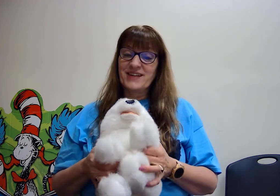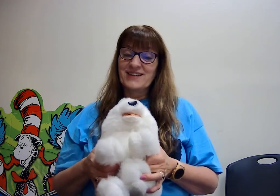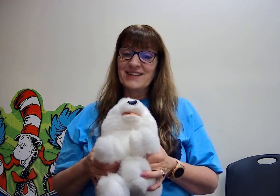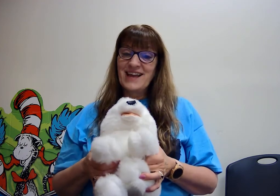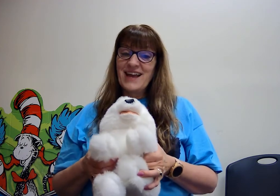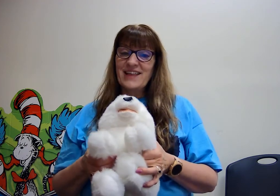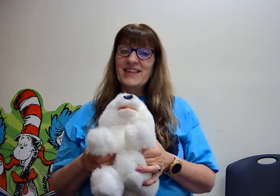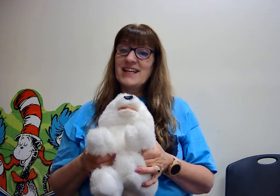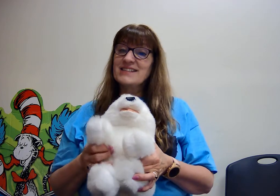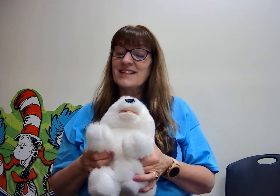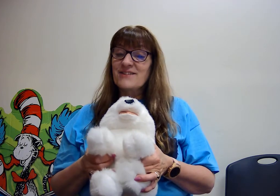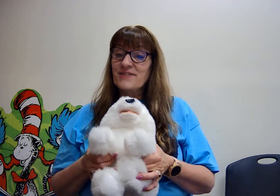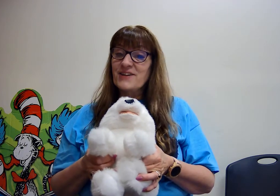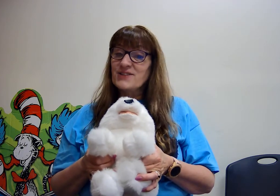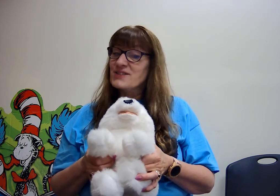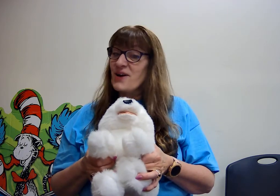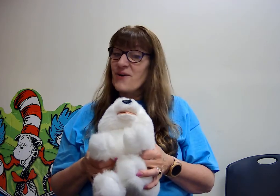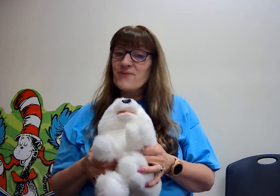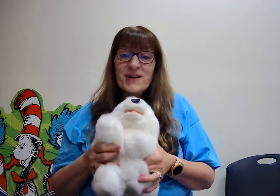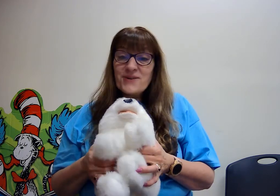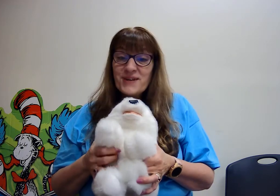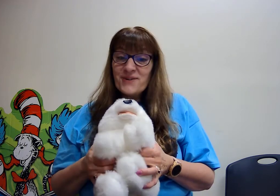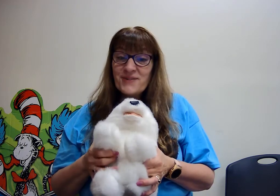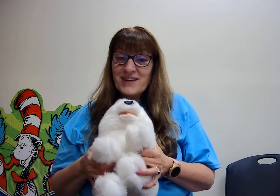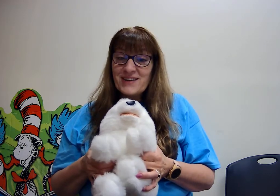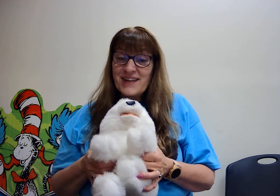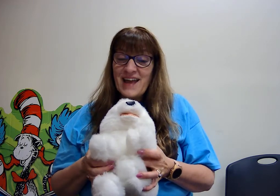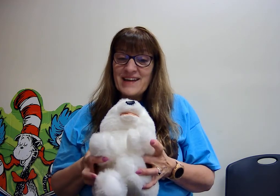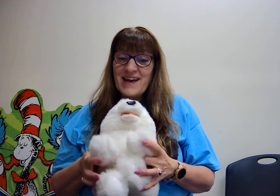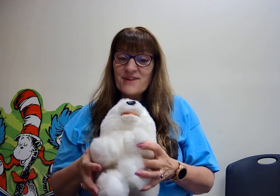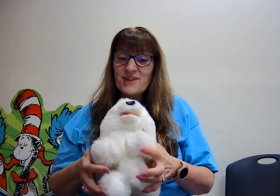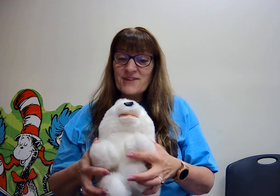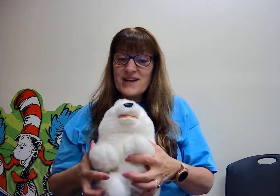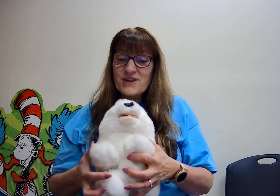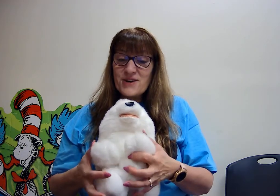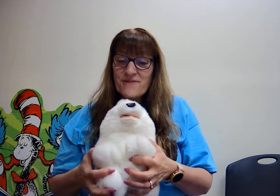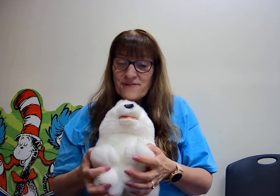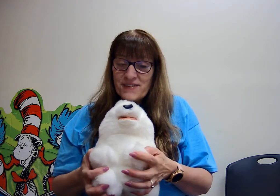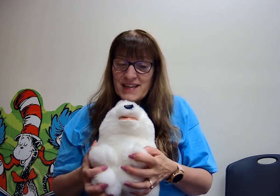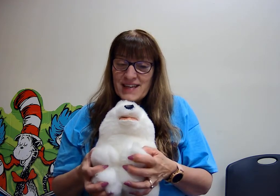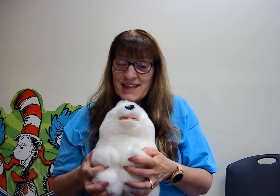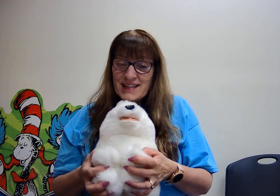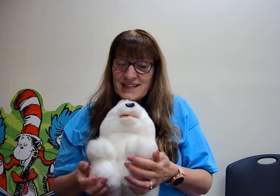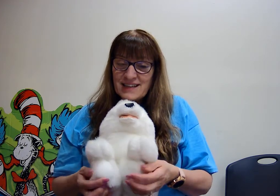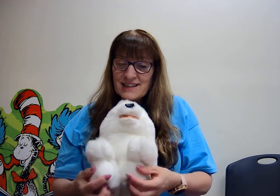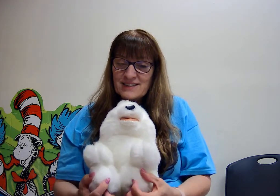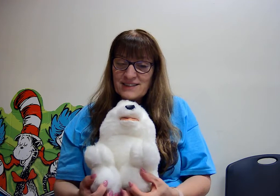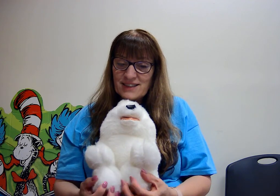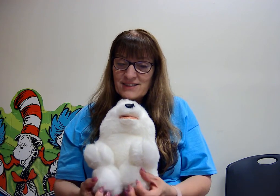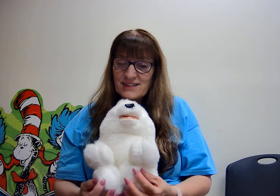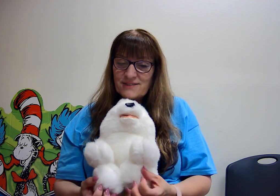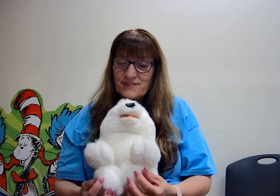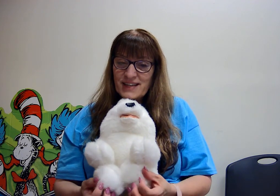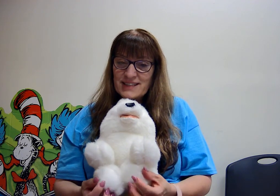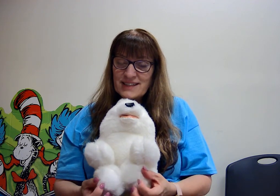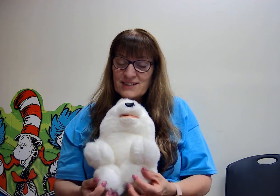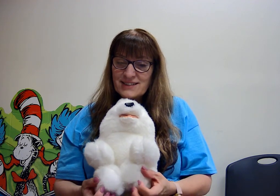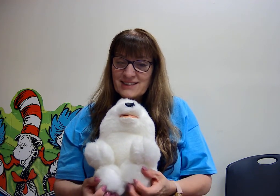wiggle. These little fingers go wiggle, wiggle, wiggle. And now they're on your feet. Tickle, little feet, tickle, tickle,